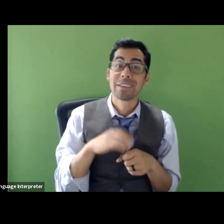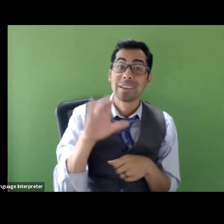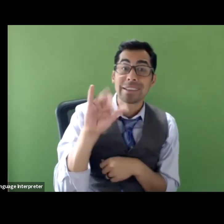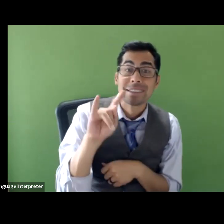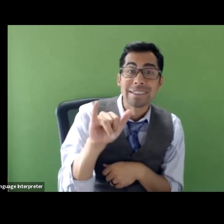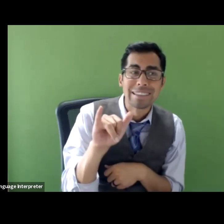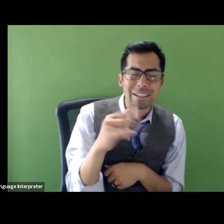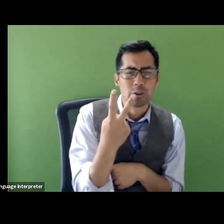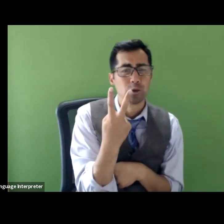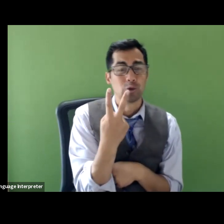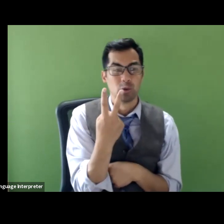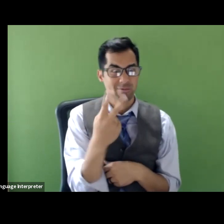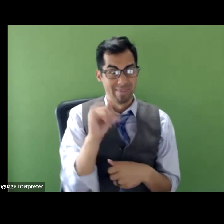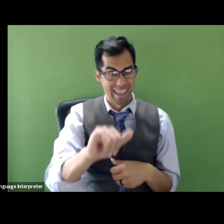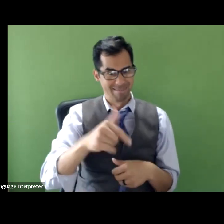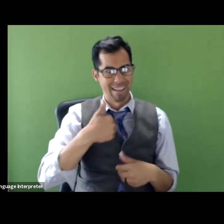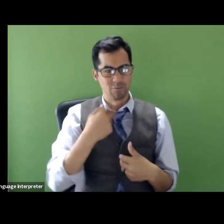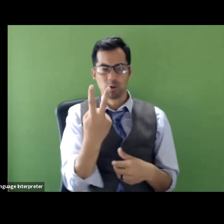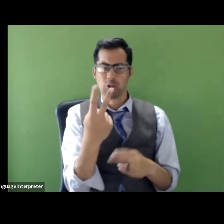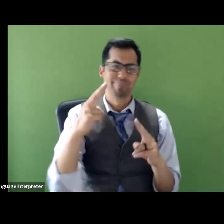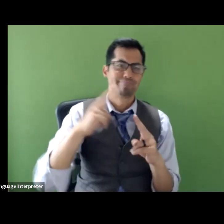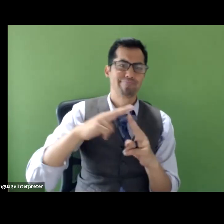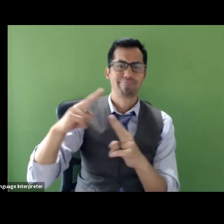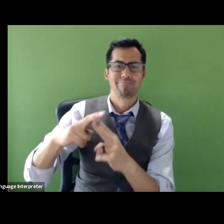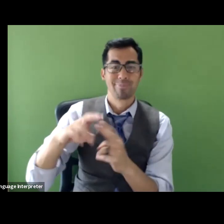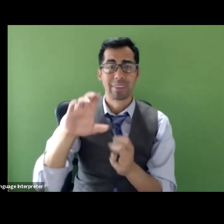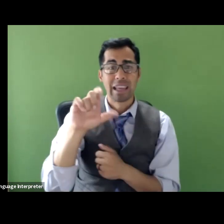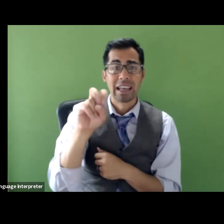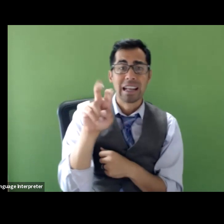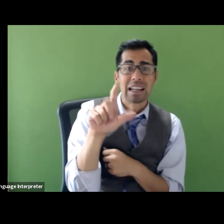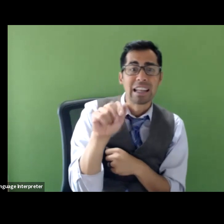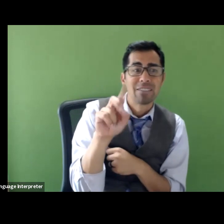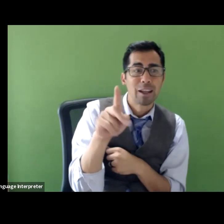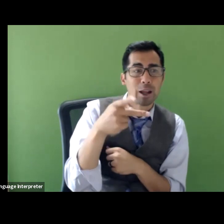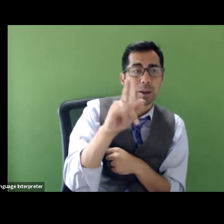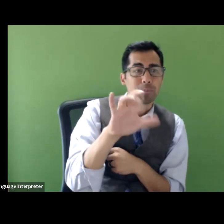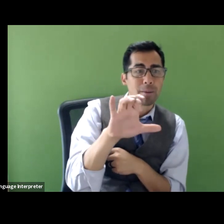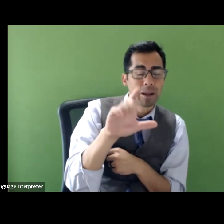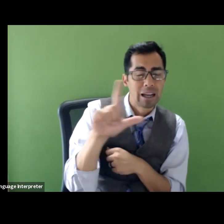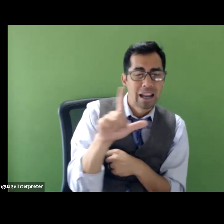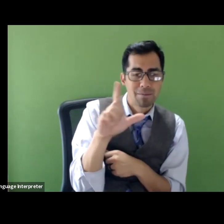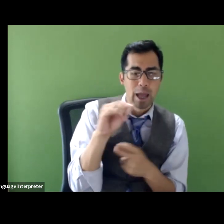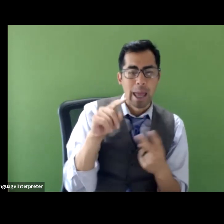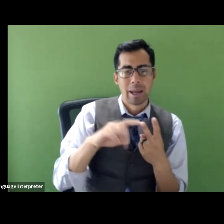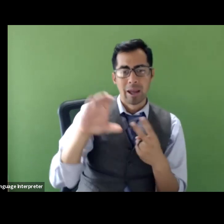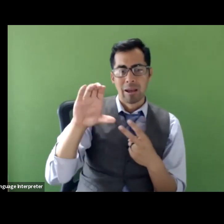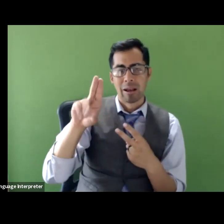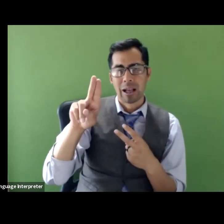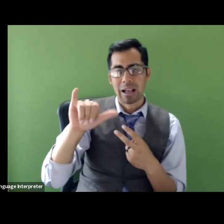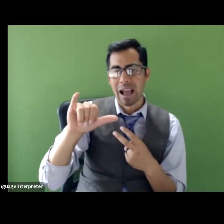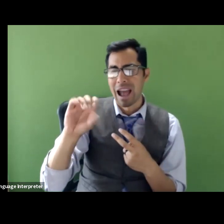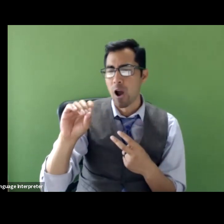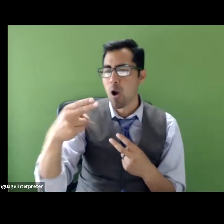the finest library systems in the country, the Cleveland Public Library and the Cuyahoga County Public Library, to